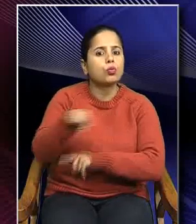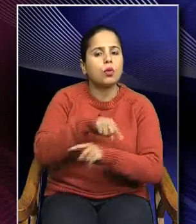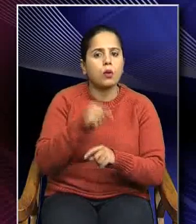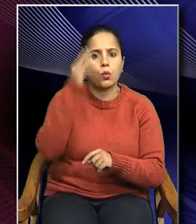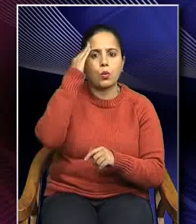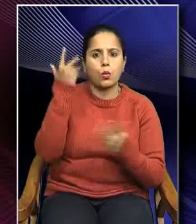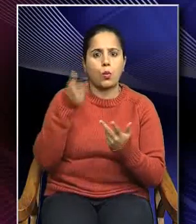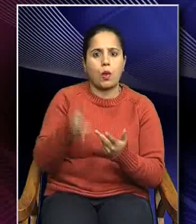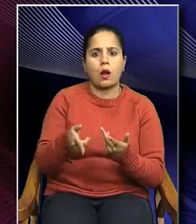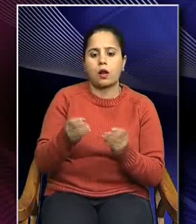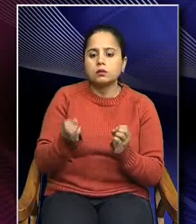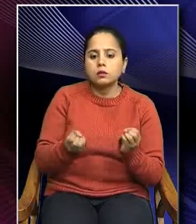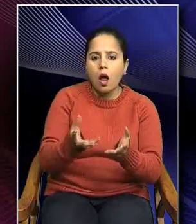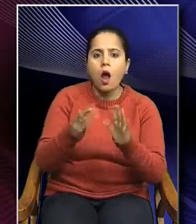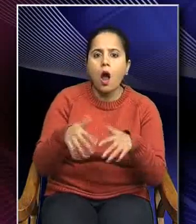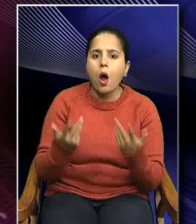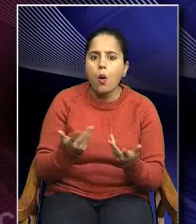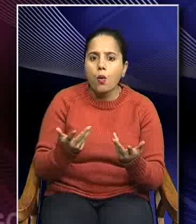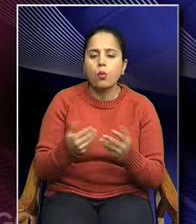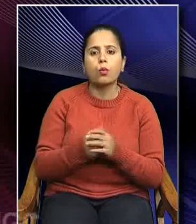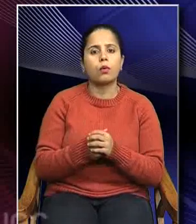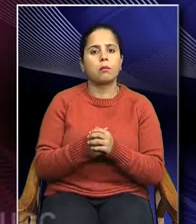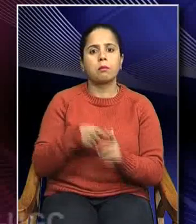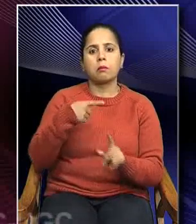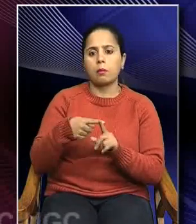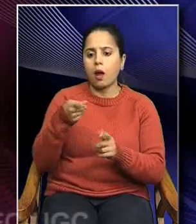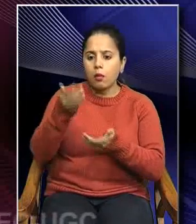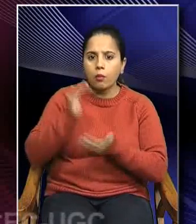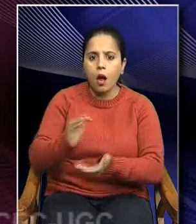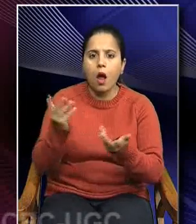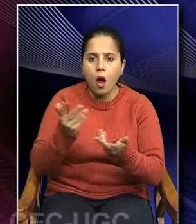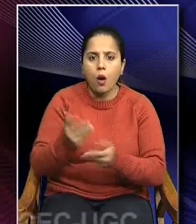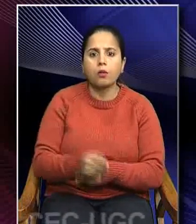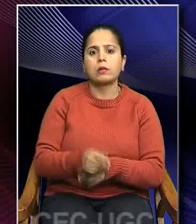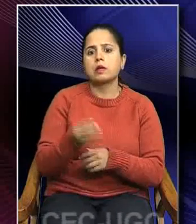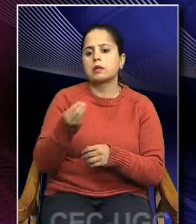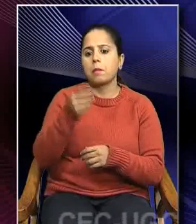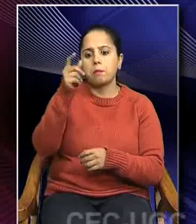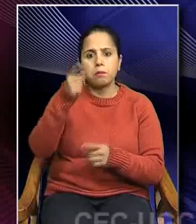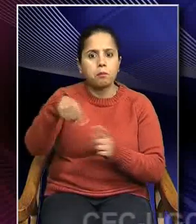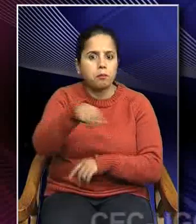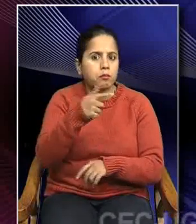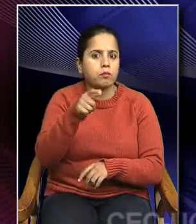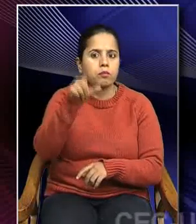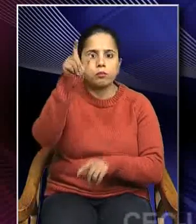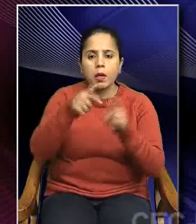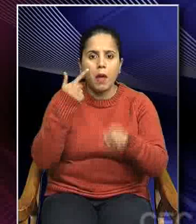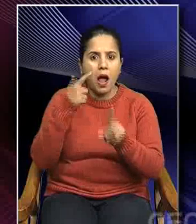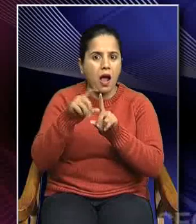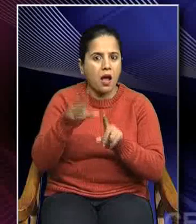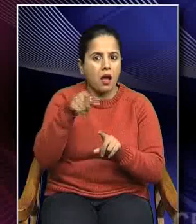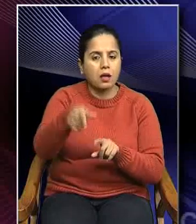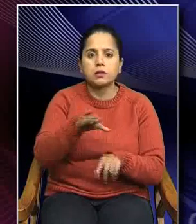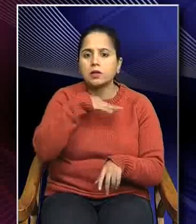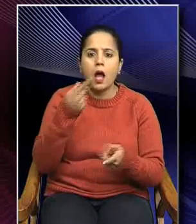things born, why do entities die, what do we make sense of the physical surrounding